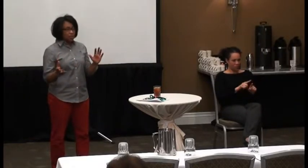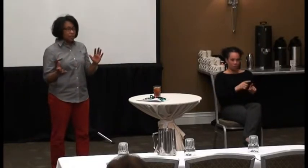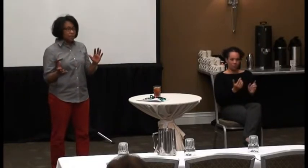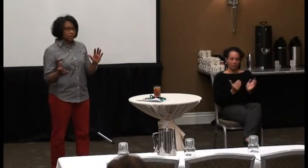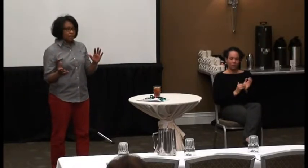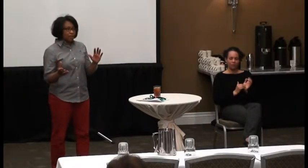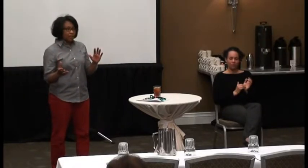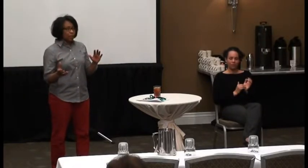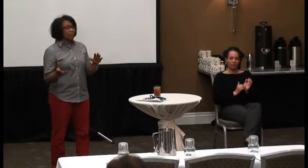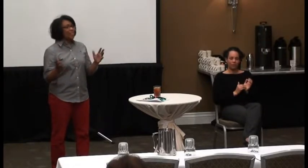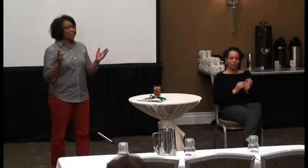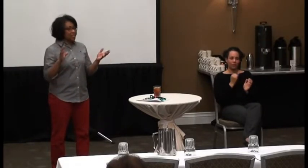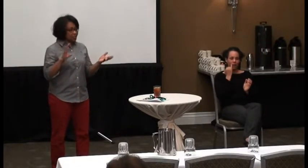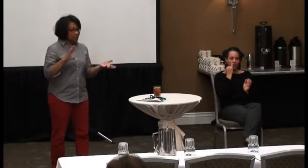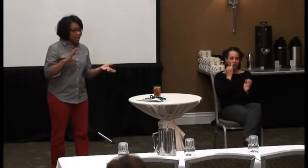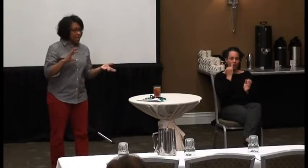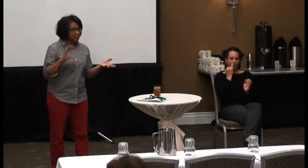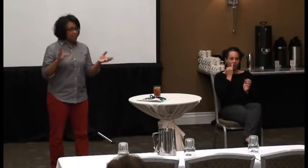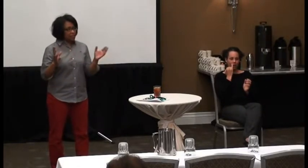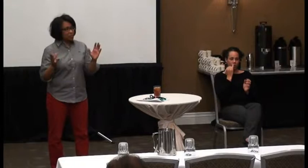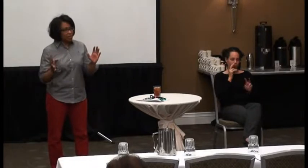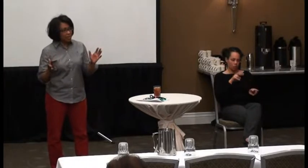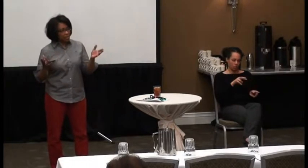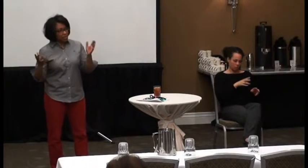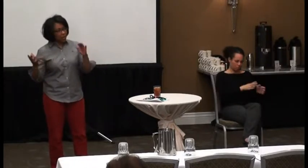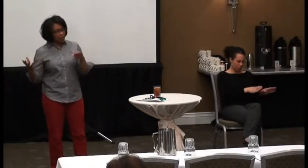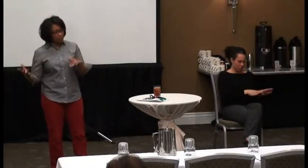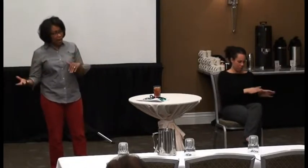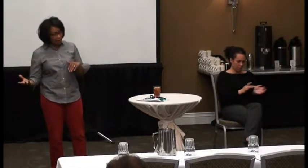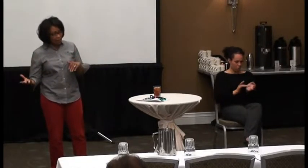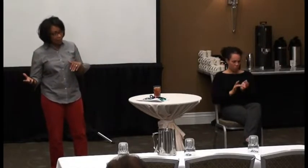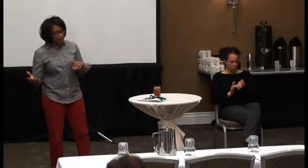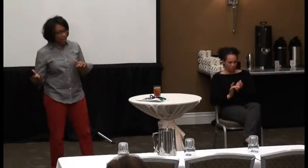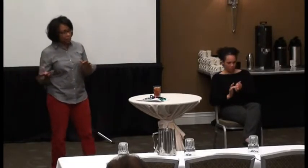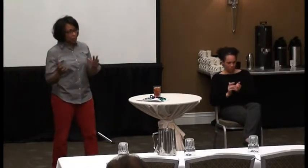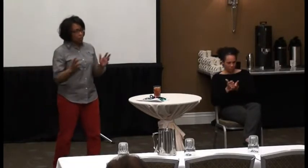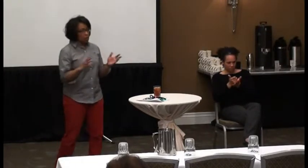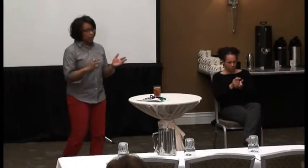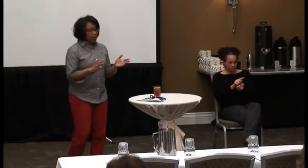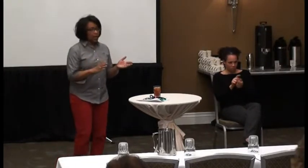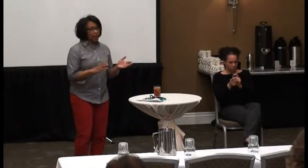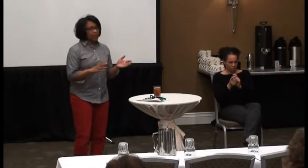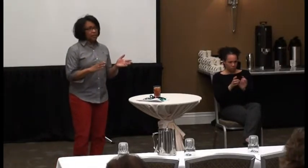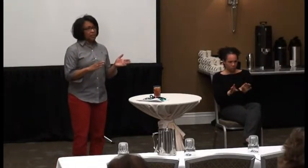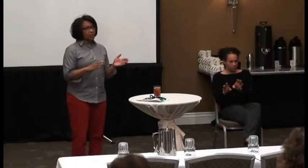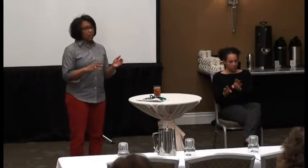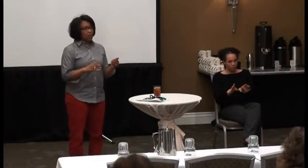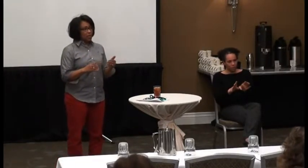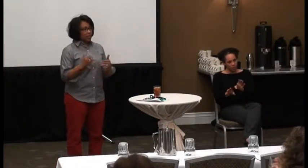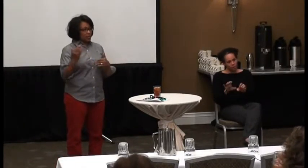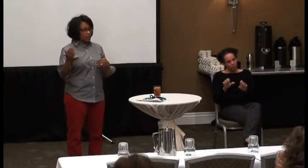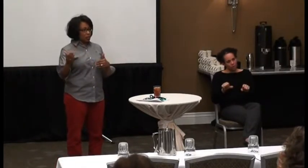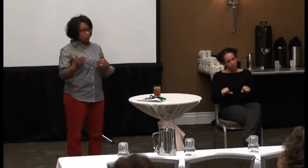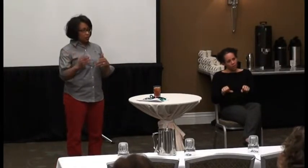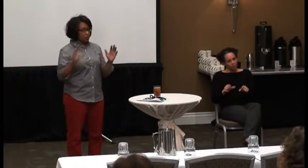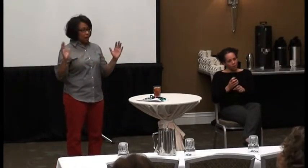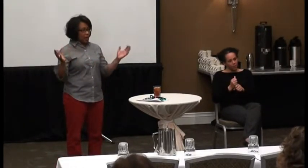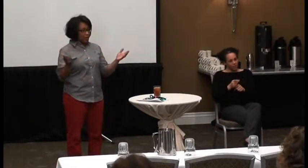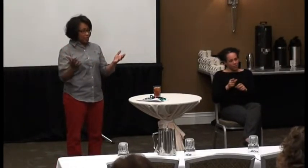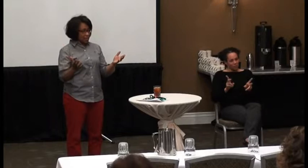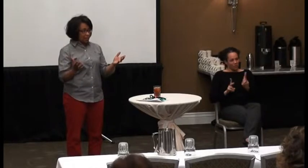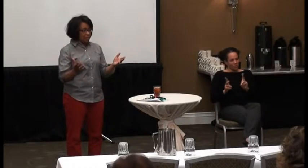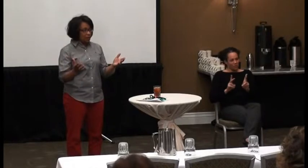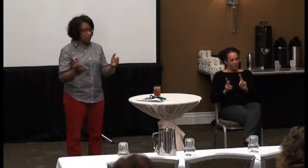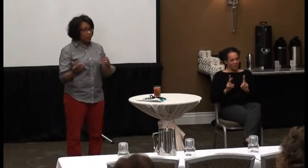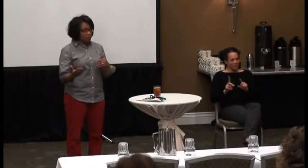if it's looking at, is it behavior, is it medication helping to modify behavior, and can we get those people